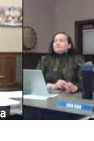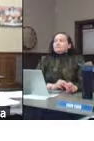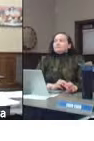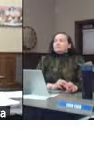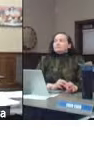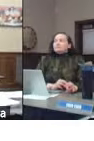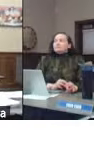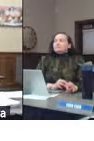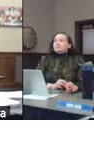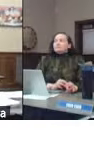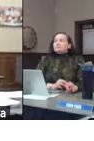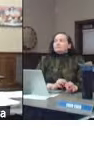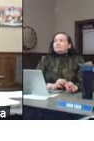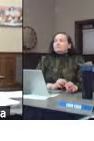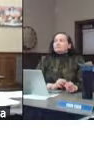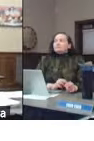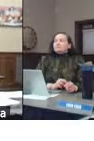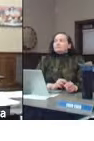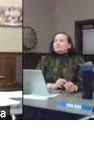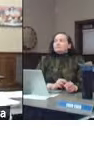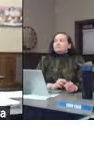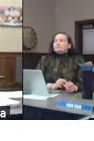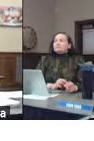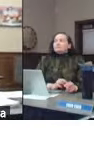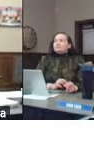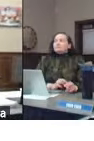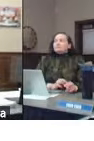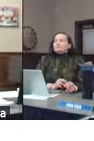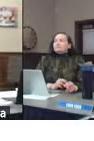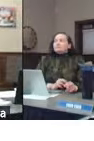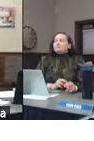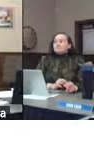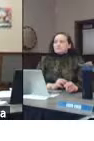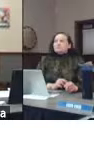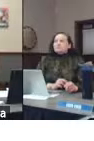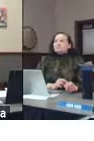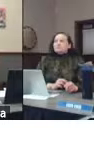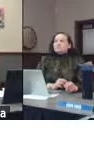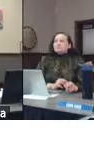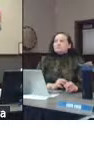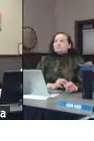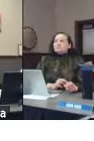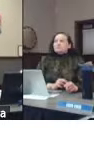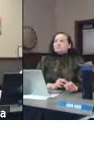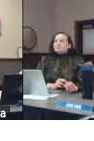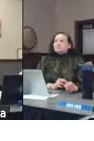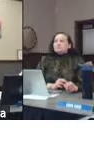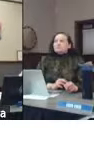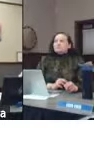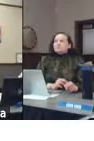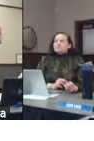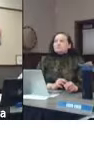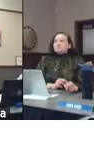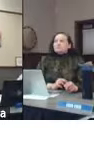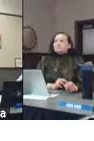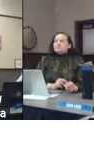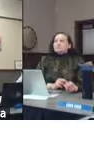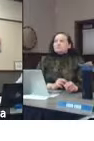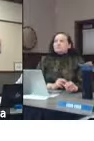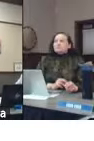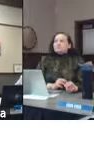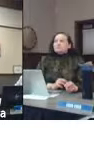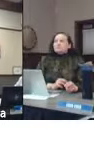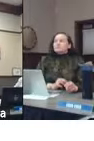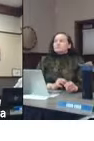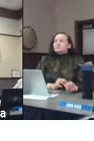had conversations with both, Foundation and Foundation about, shoreline continuing to